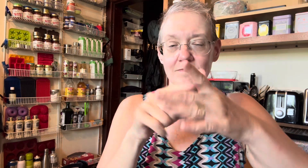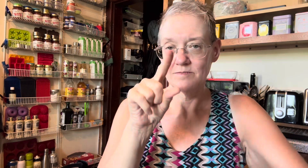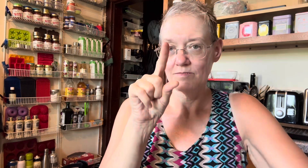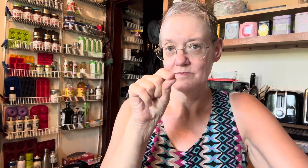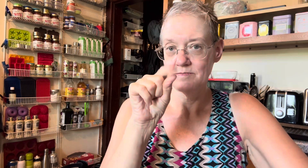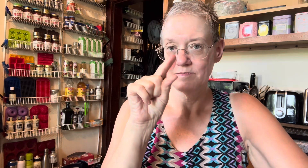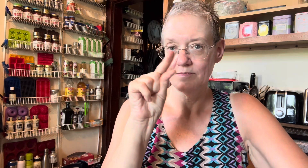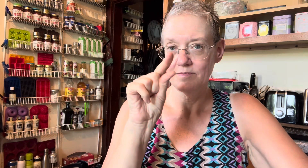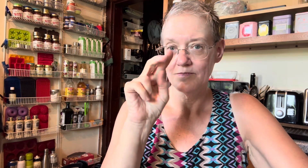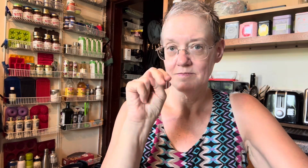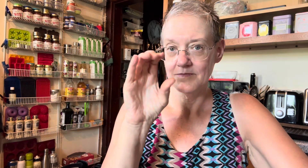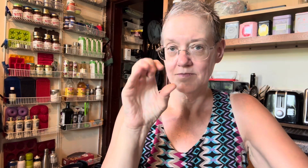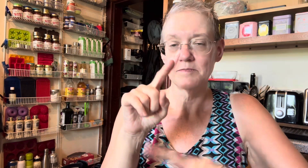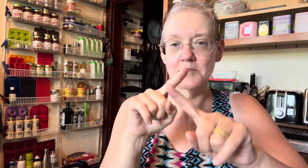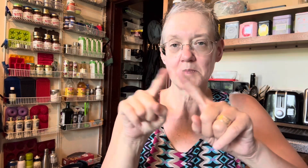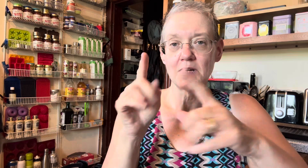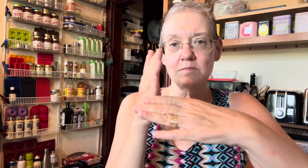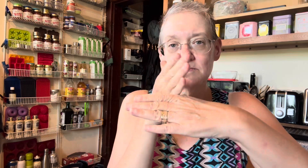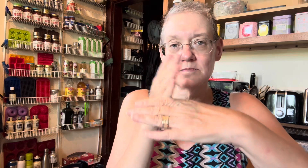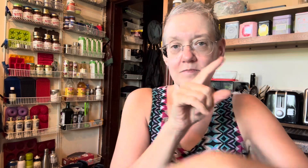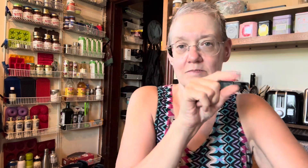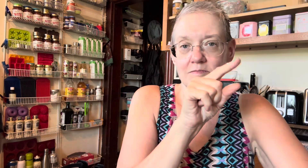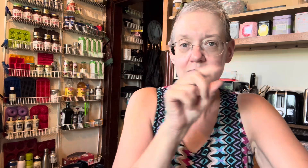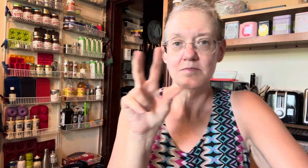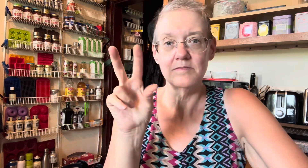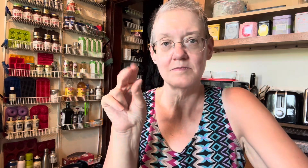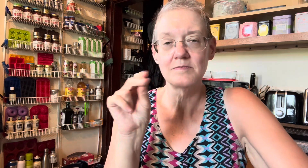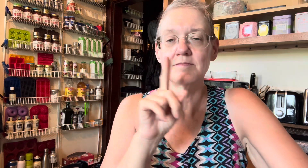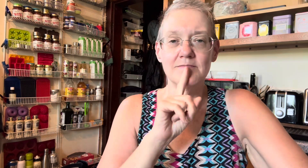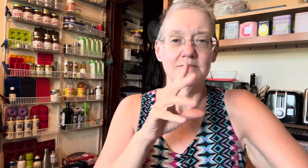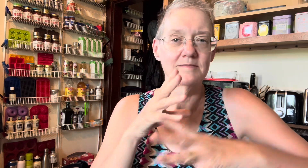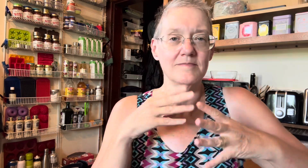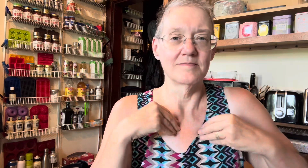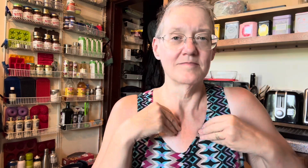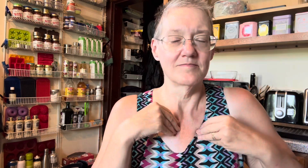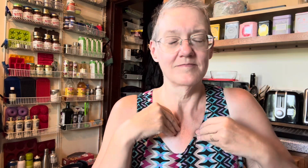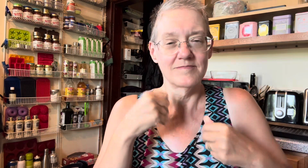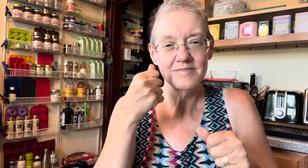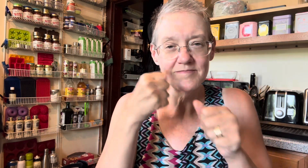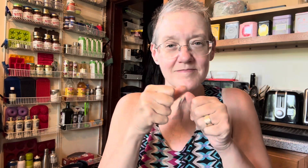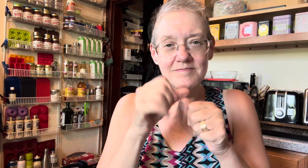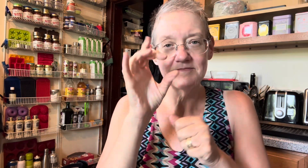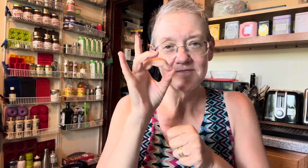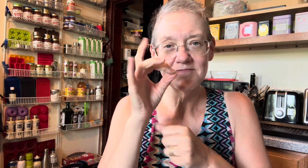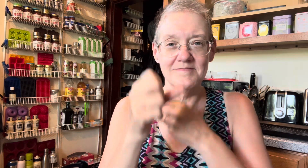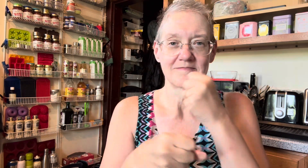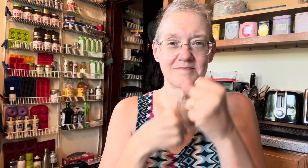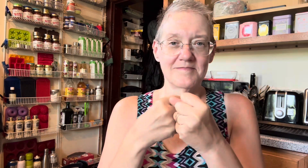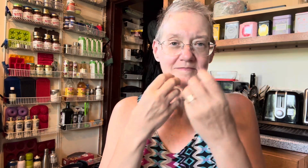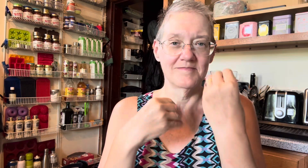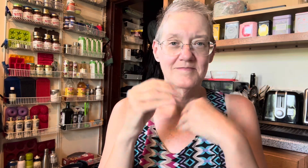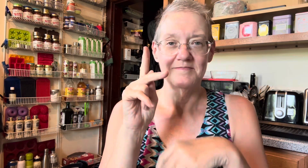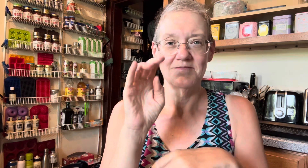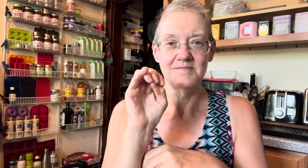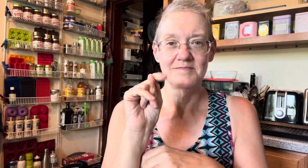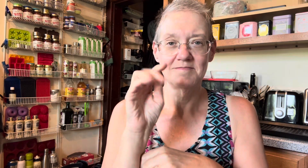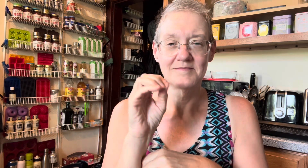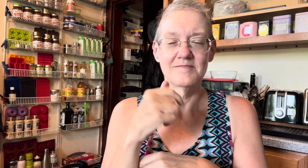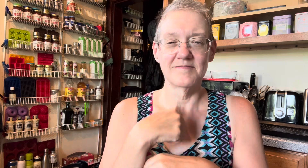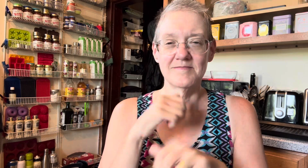Normally you start at 20 grams of net carbs, but between 20 and 30 is good for me. Remember, I've been eating keto for 8